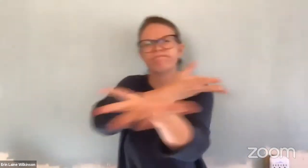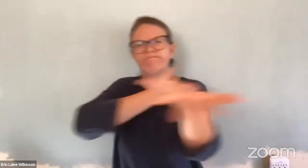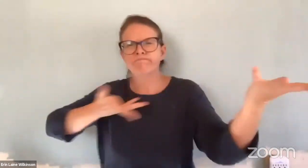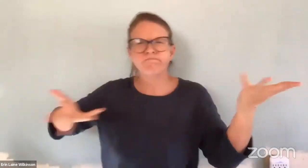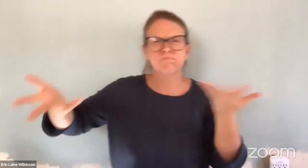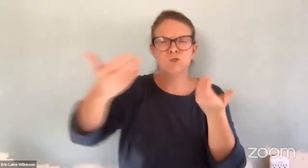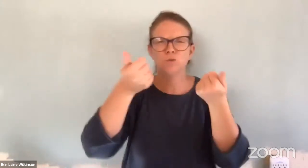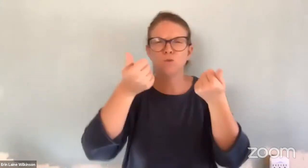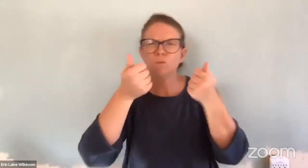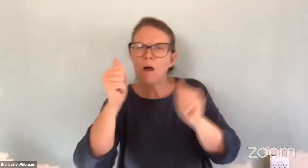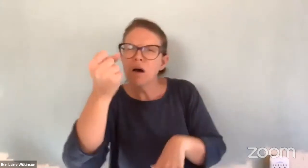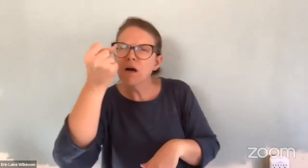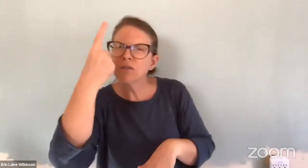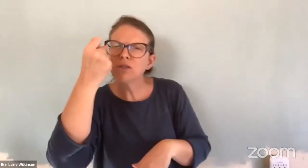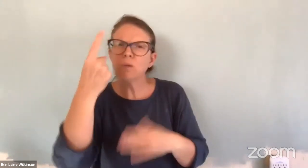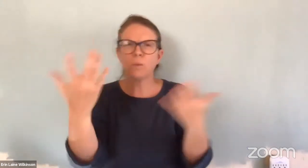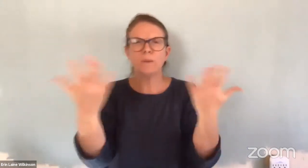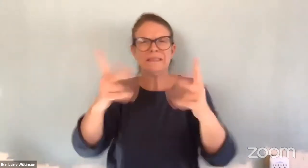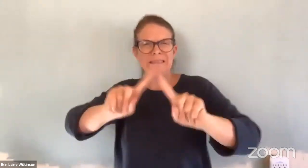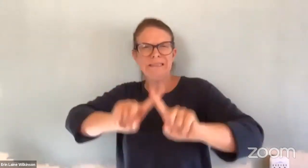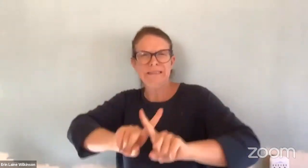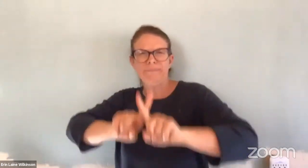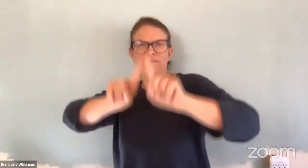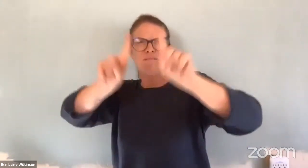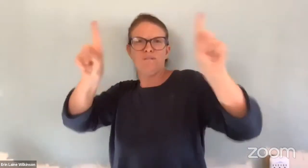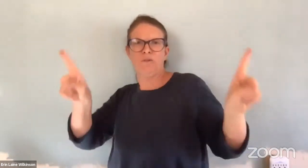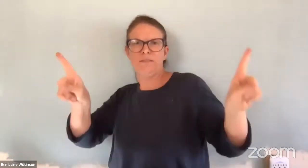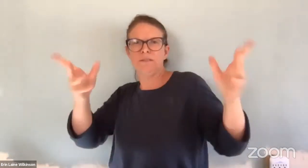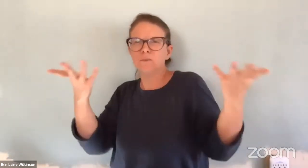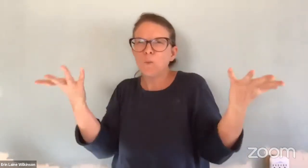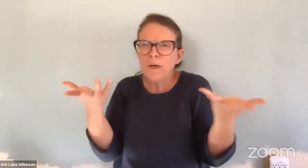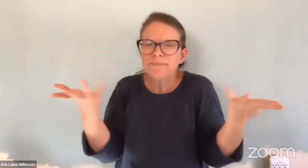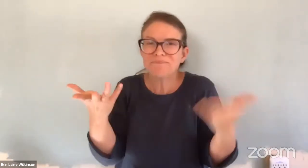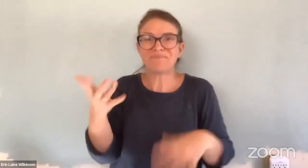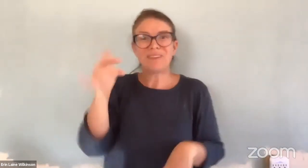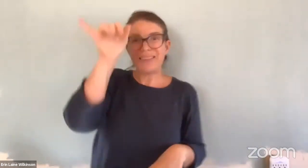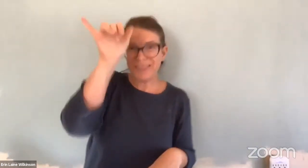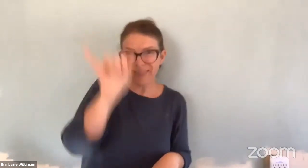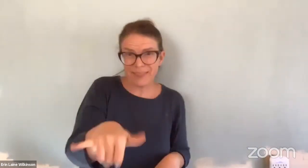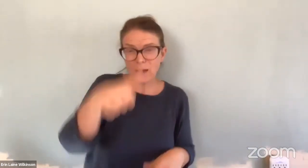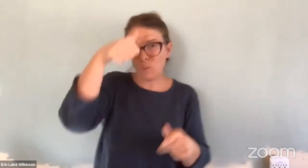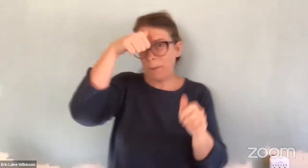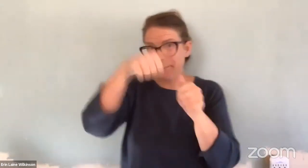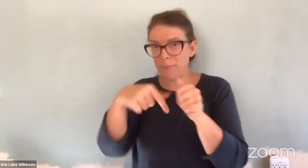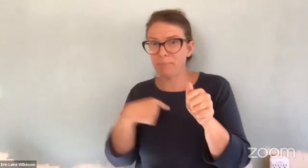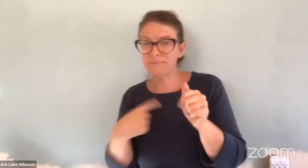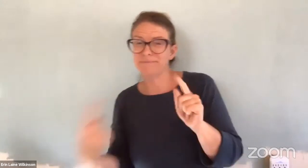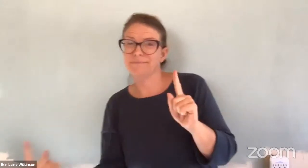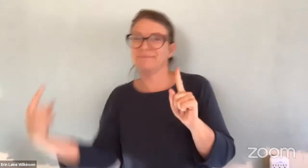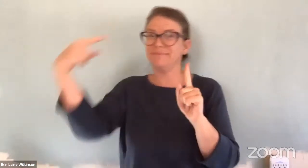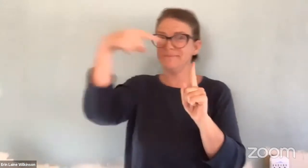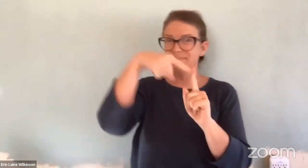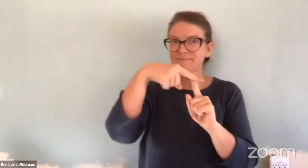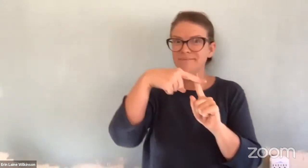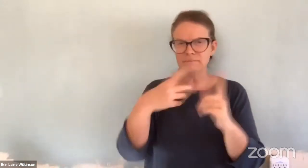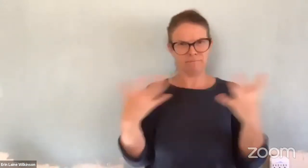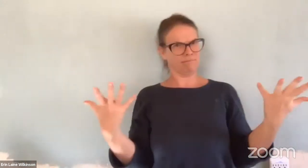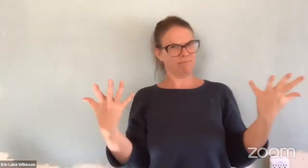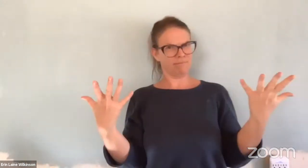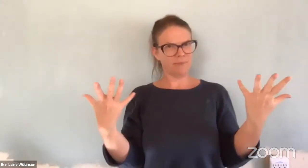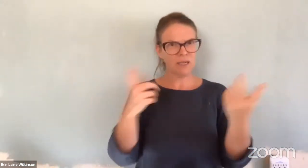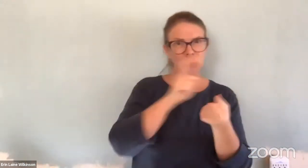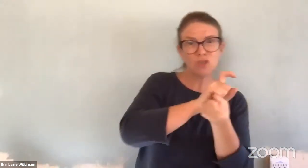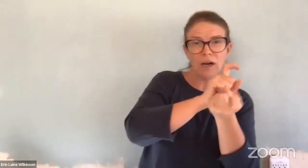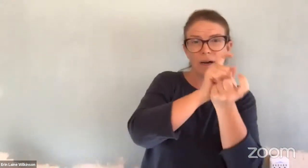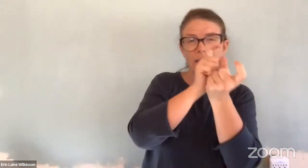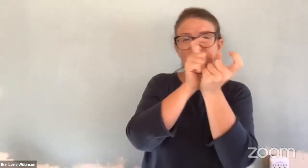There's been a wonderful discussion, I think, about trying to understand the difference between these majority sign languages and indigenous